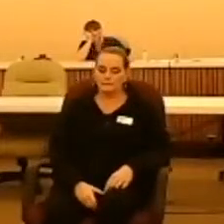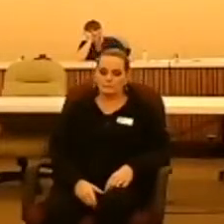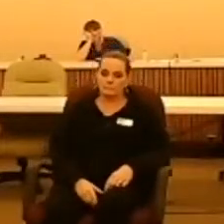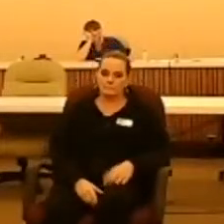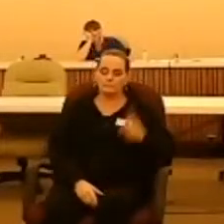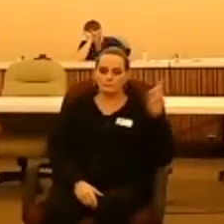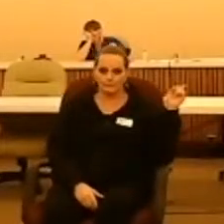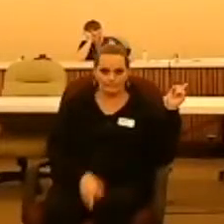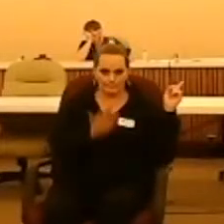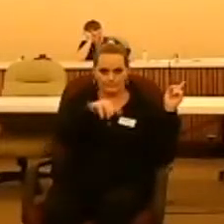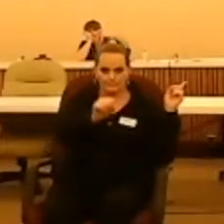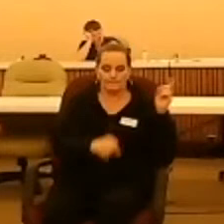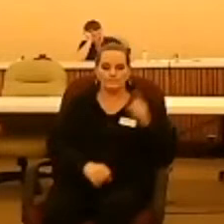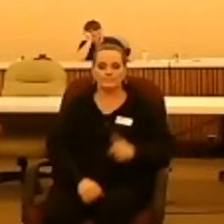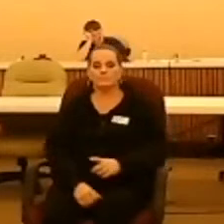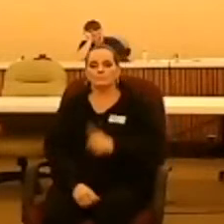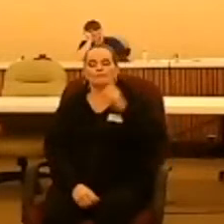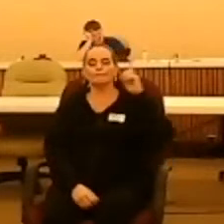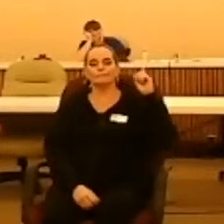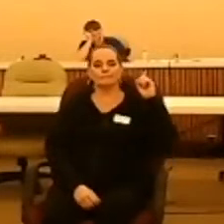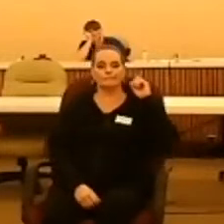Councilmember Barley.